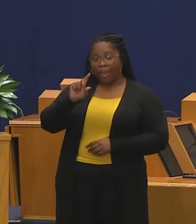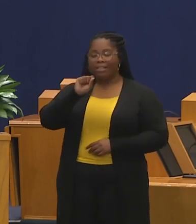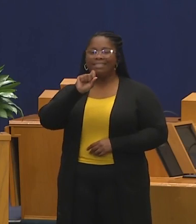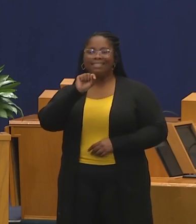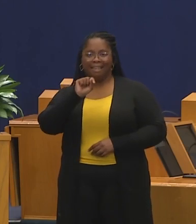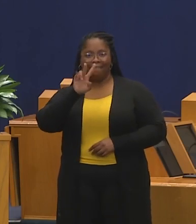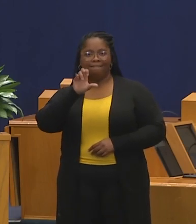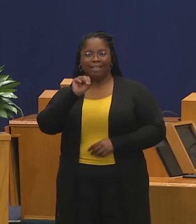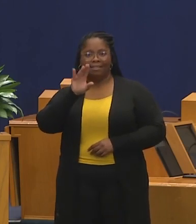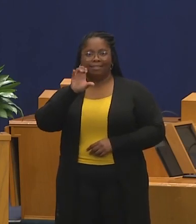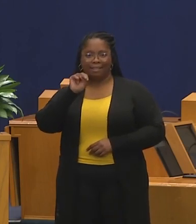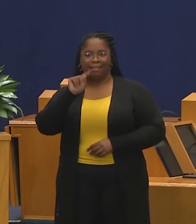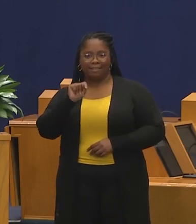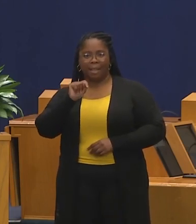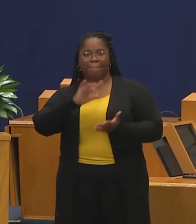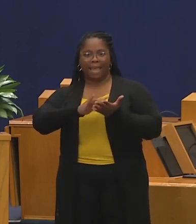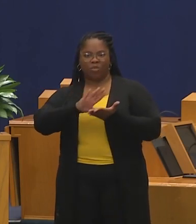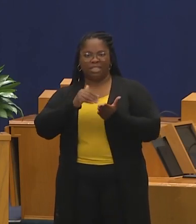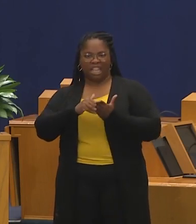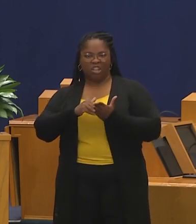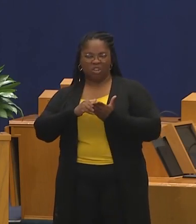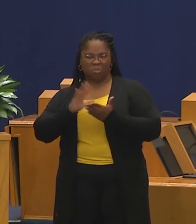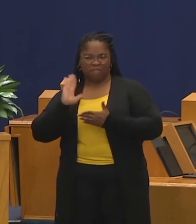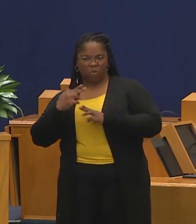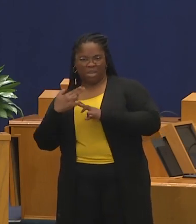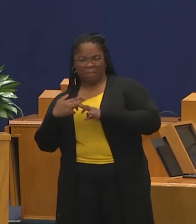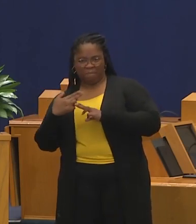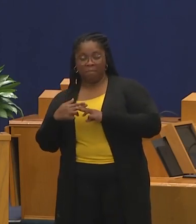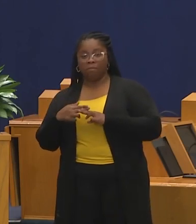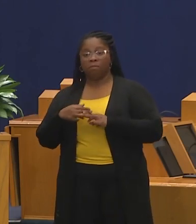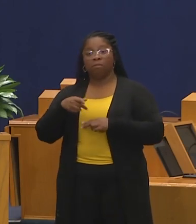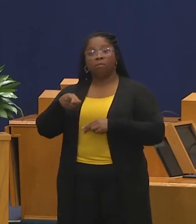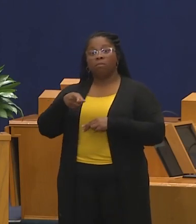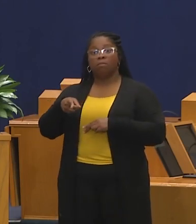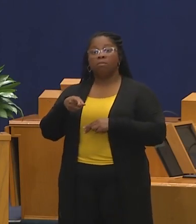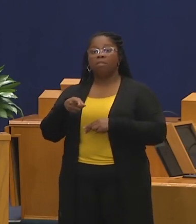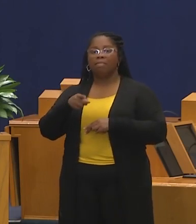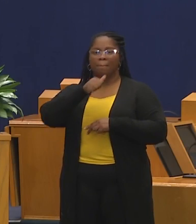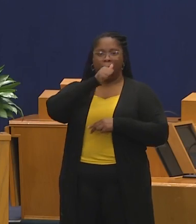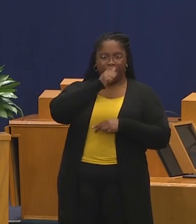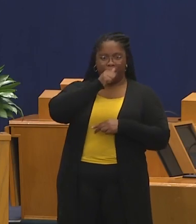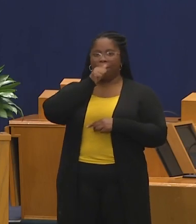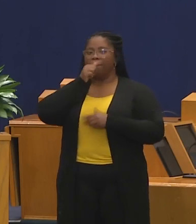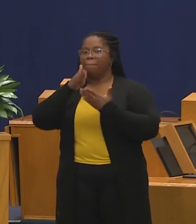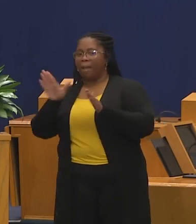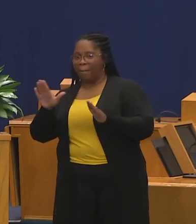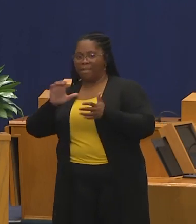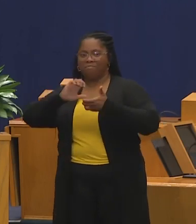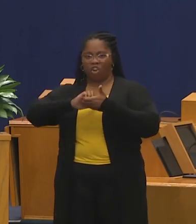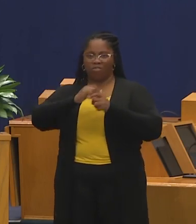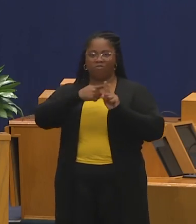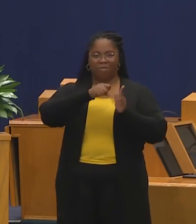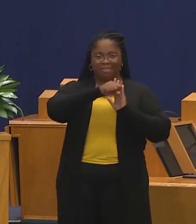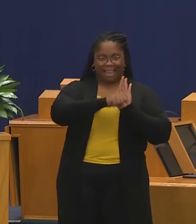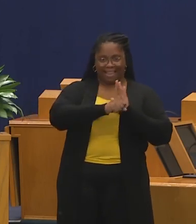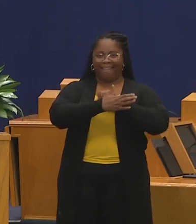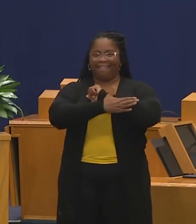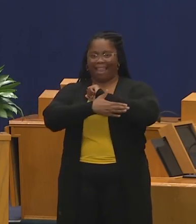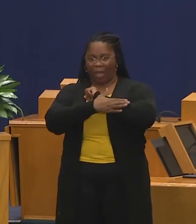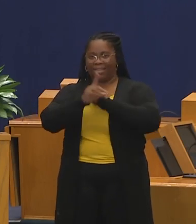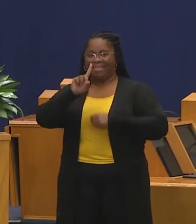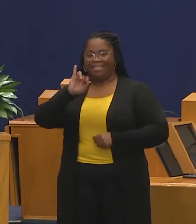Medical Center, the former St. Vincent's Medical Center, and which is the product of a public-private partnership between the state, the county,